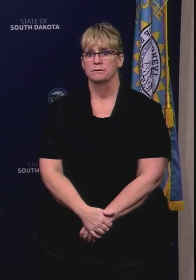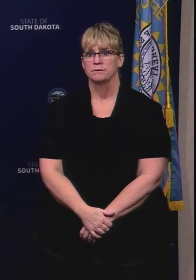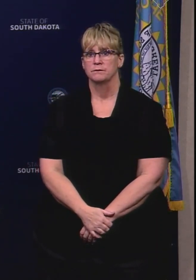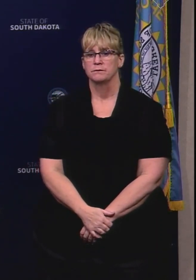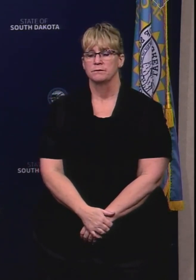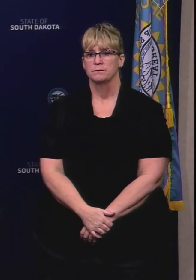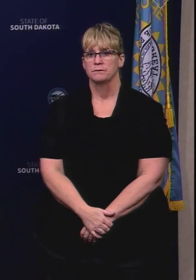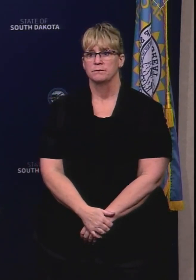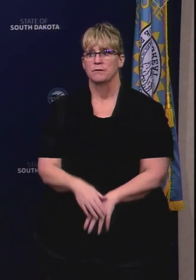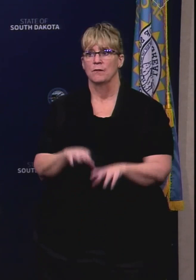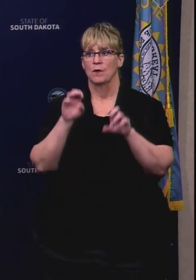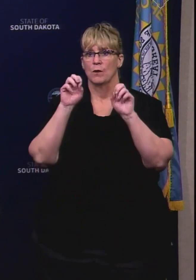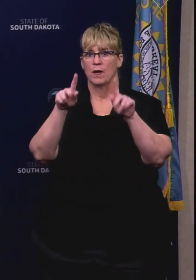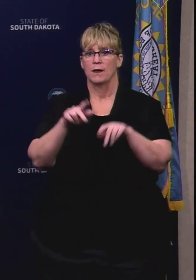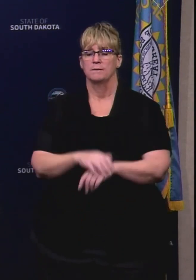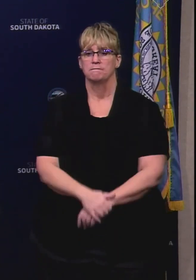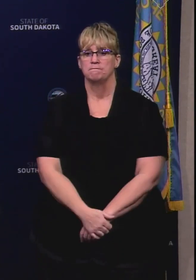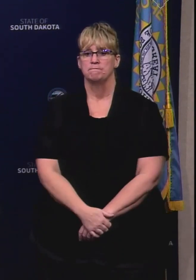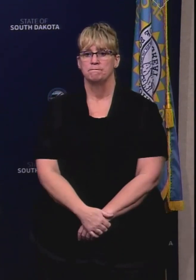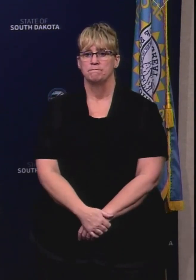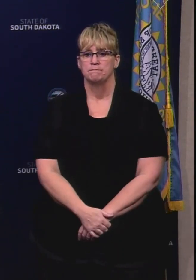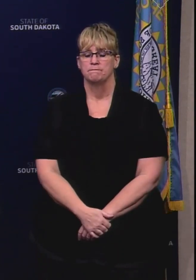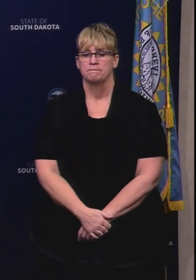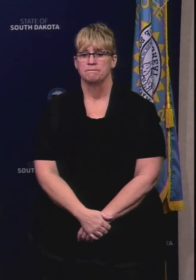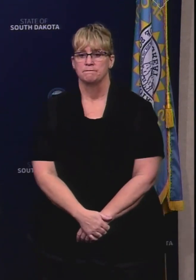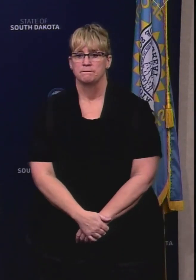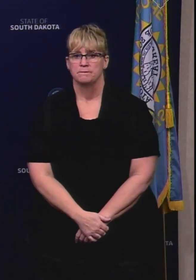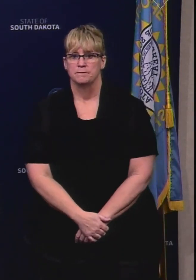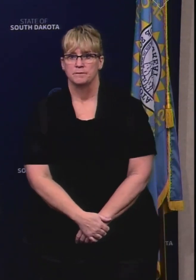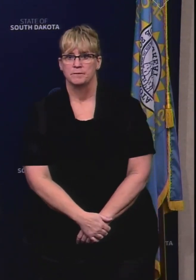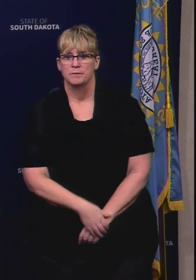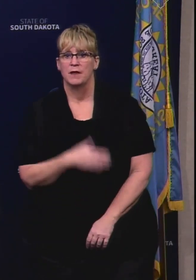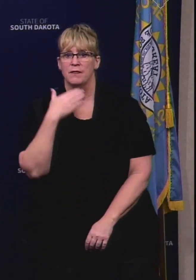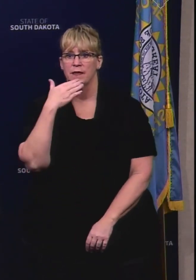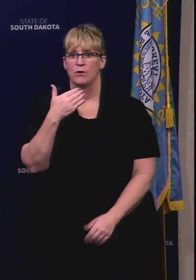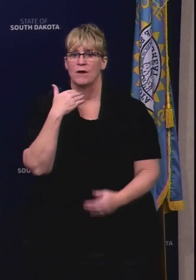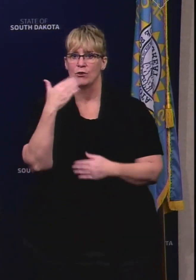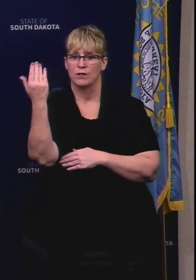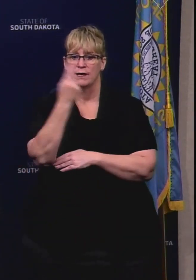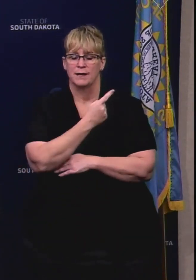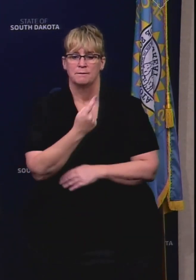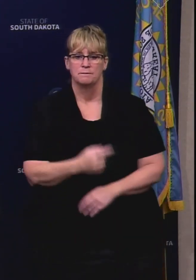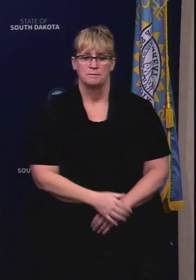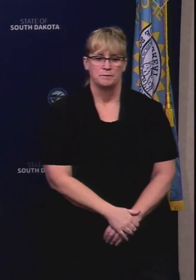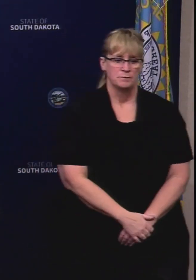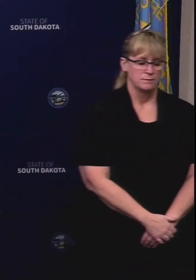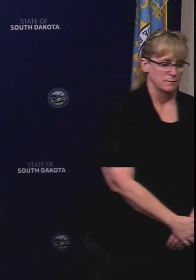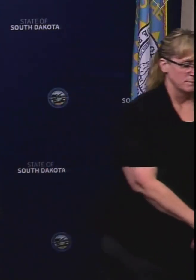Okay. Thank you, Heather. Yes, you bet. Thank you. Have a good day.